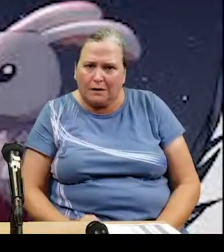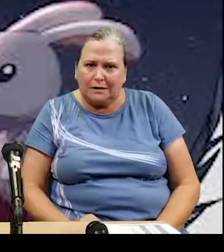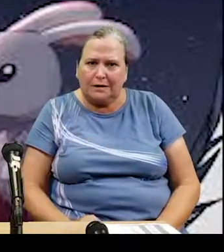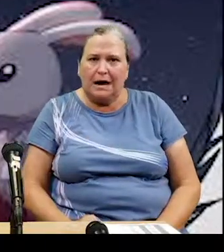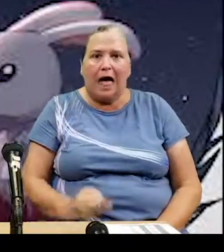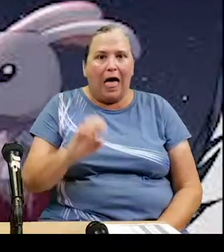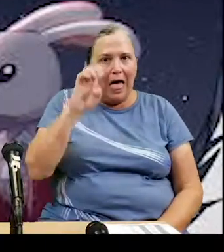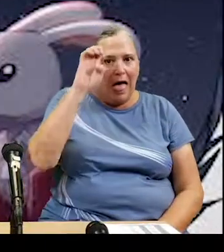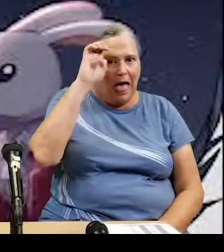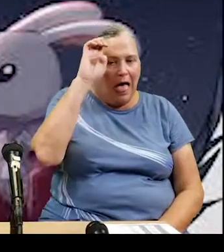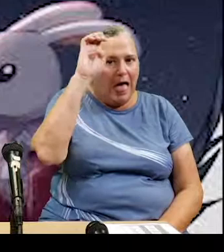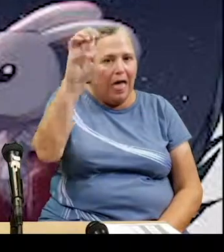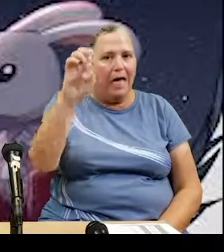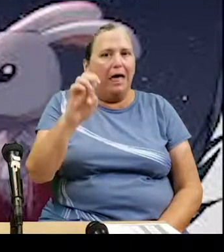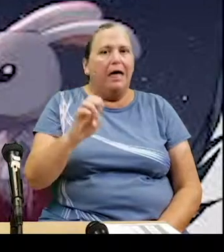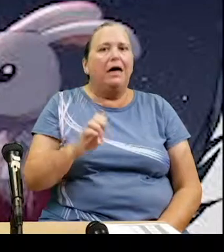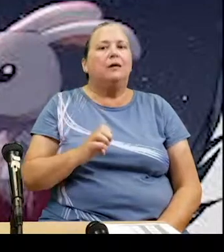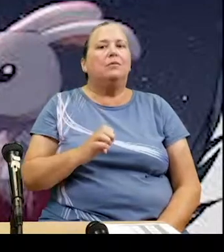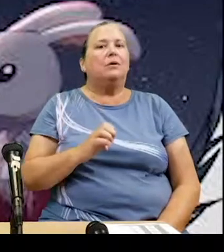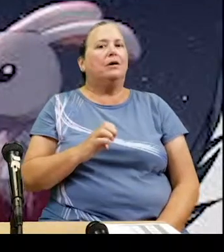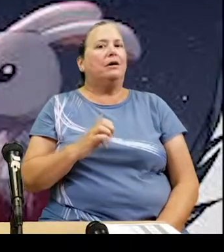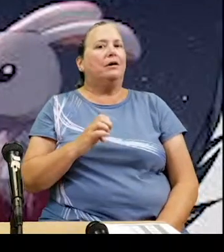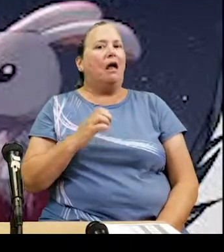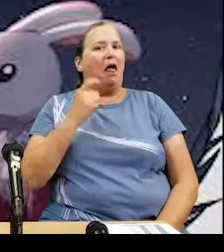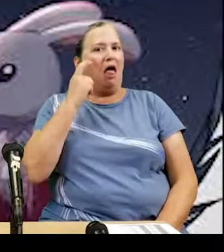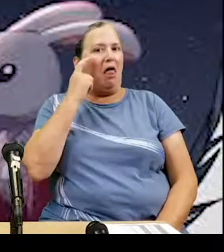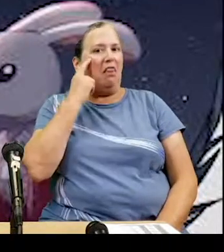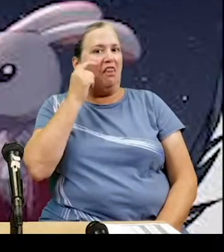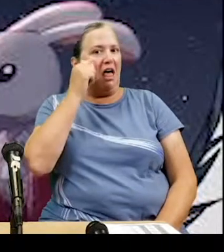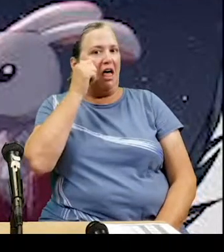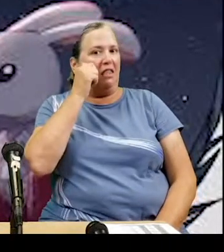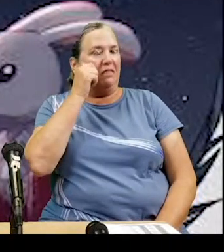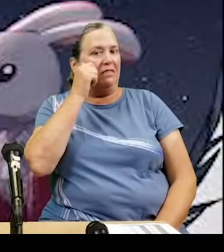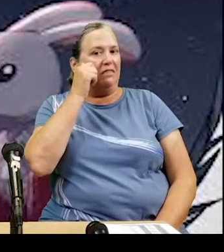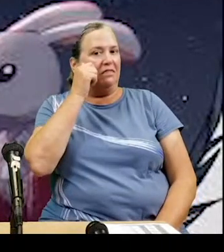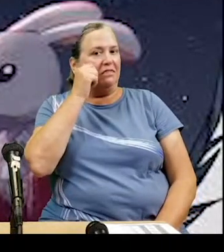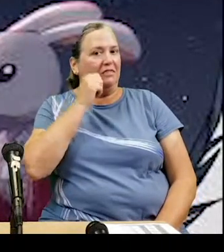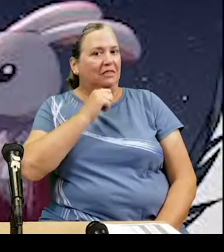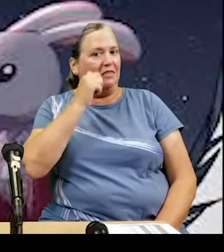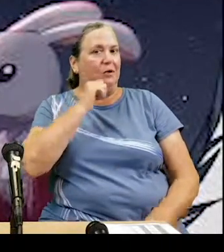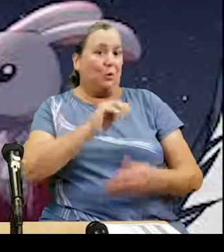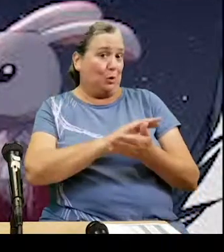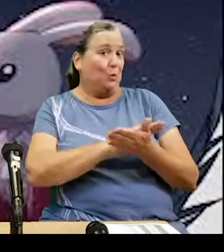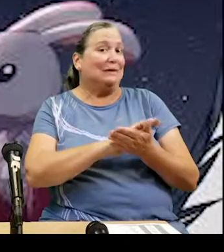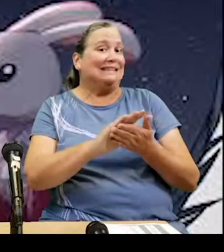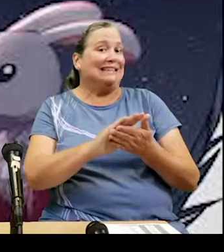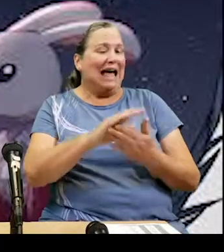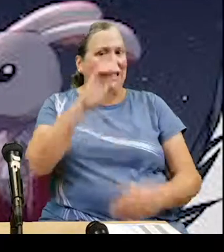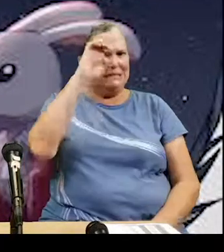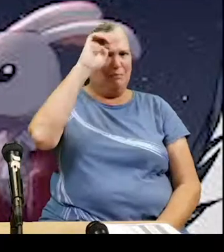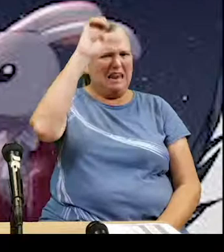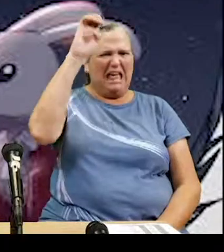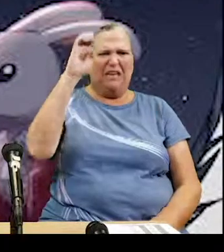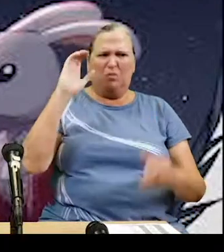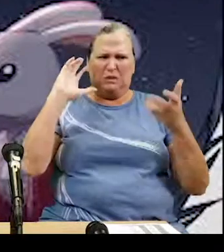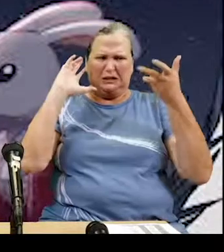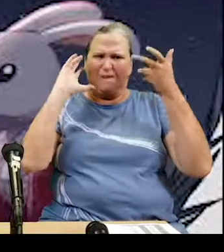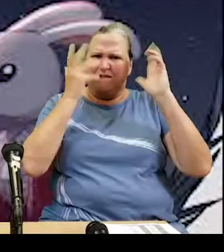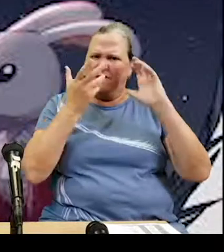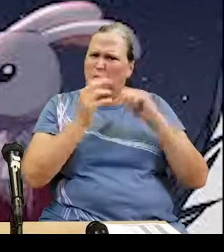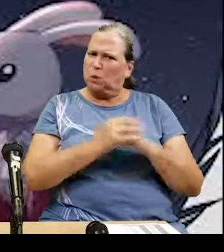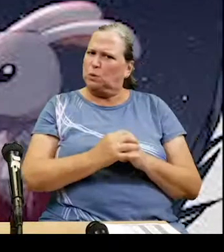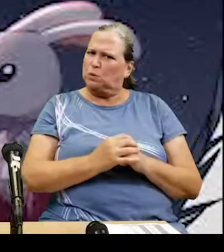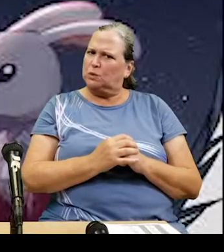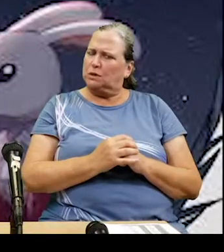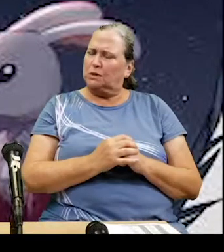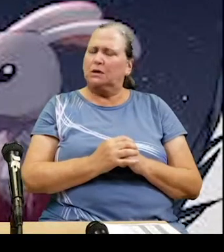Nellie was a very discerning woman. "She's beautiful," breathed Nellie. For a moment, Edward was confused. Was there some other object of beauty